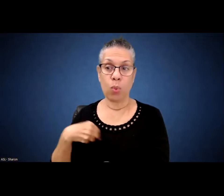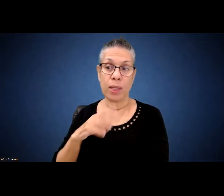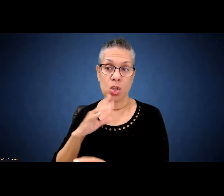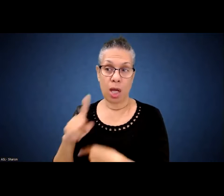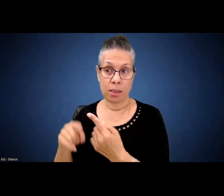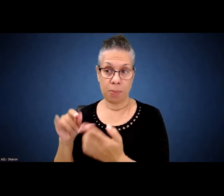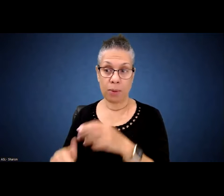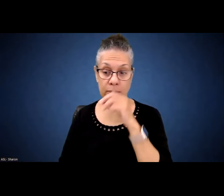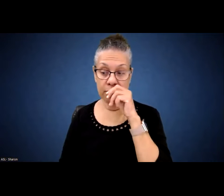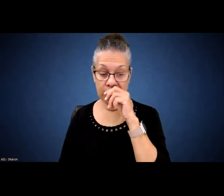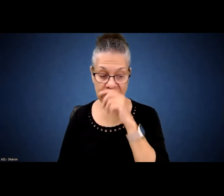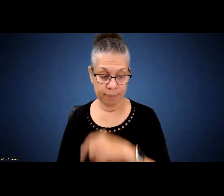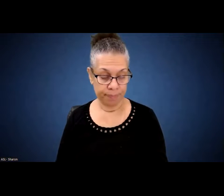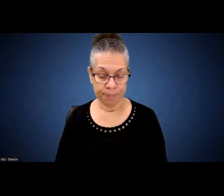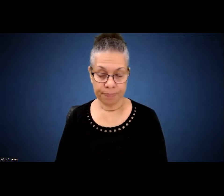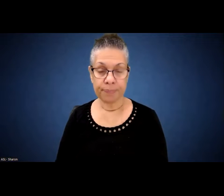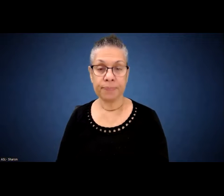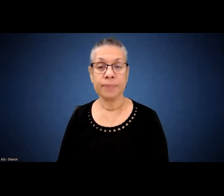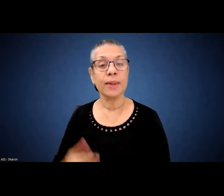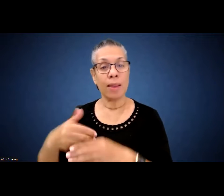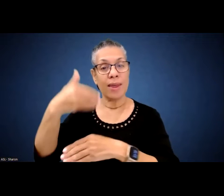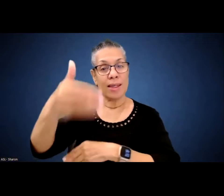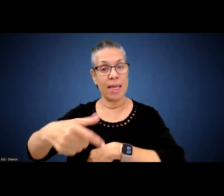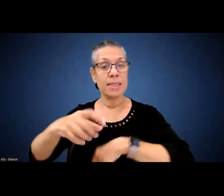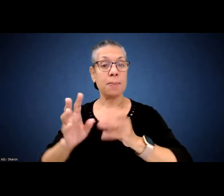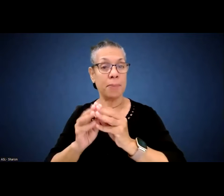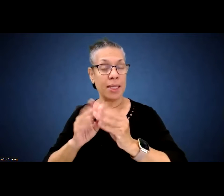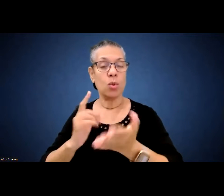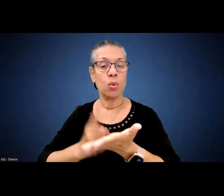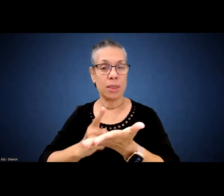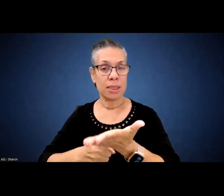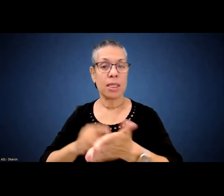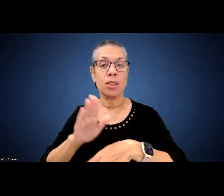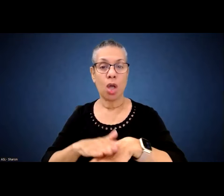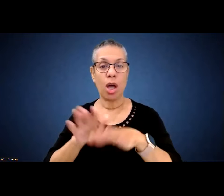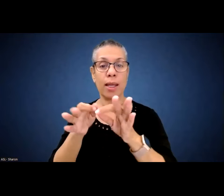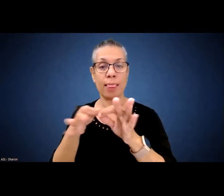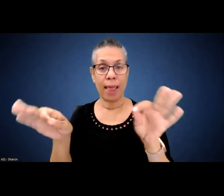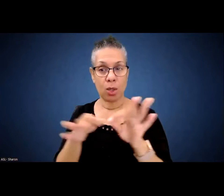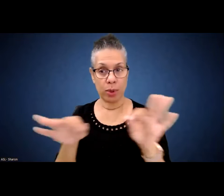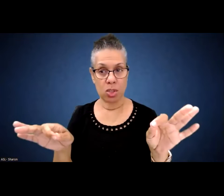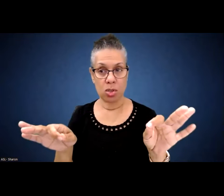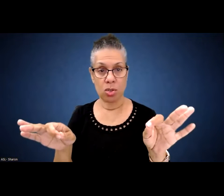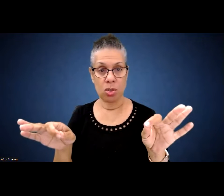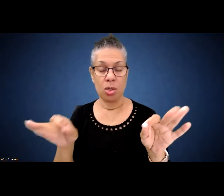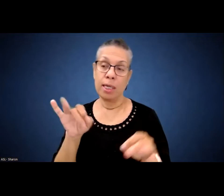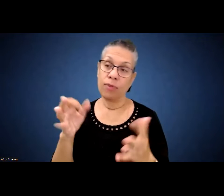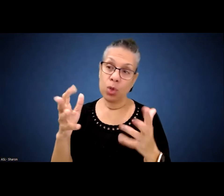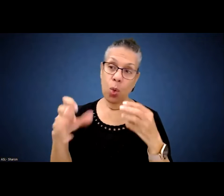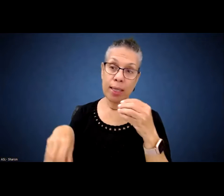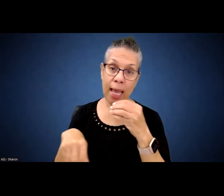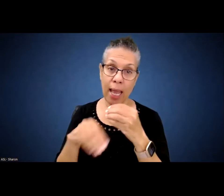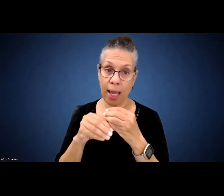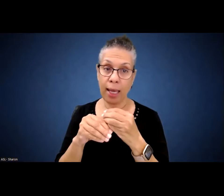list. And then next time we can focus our discussion on language issues. And if people want to add to these